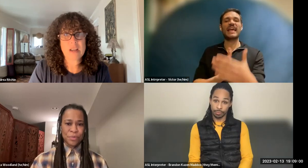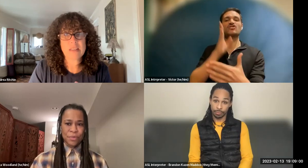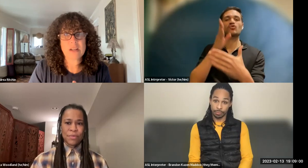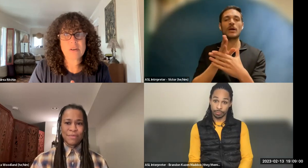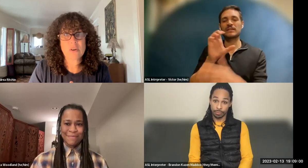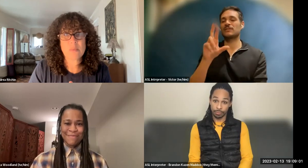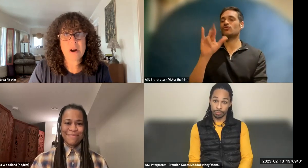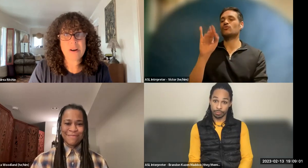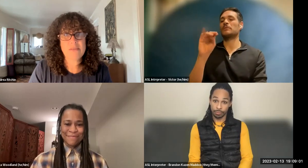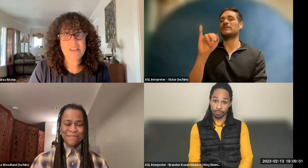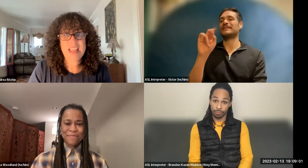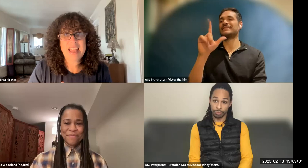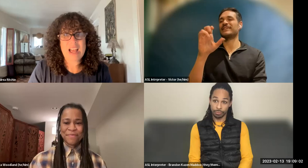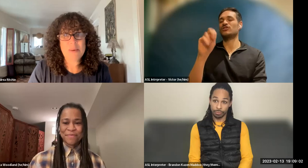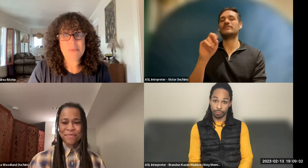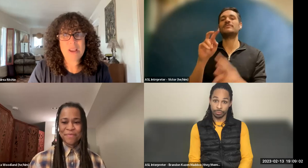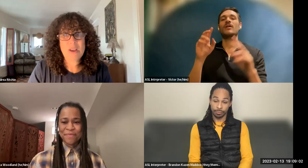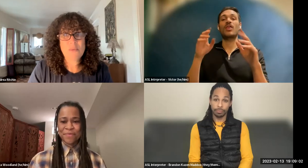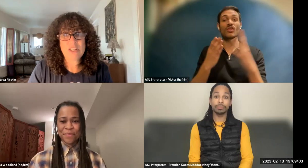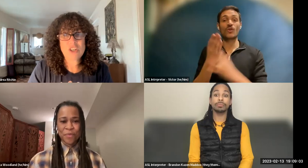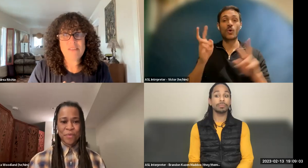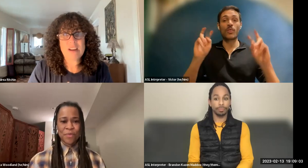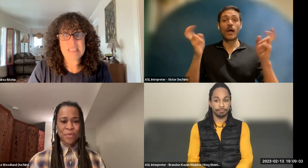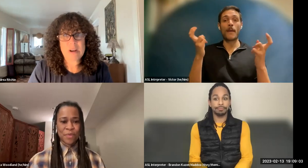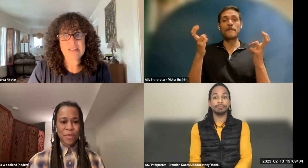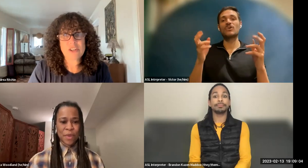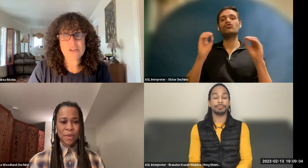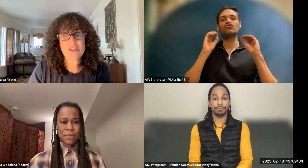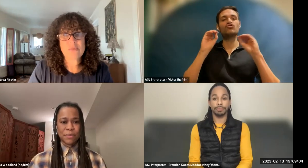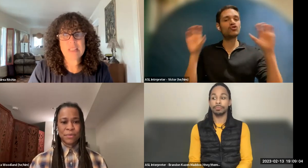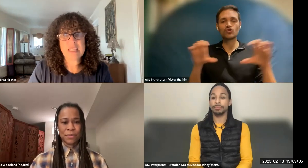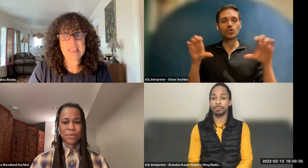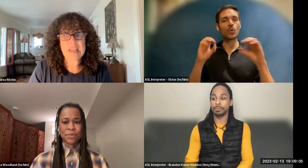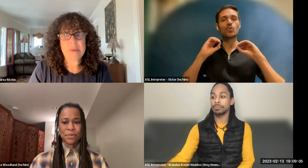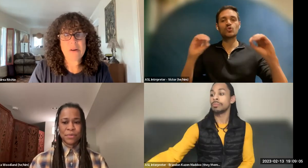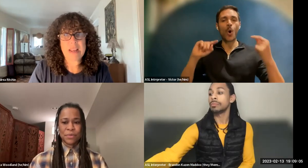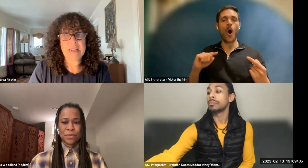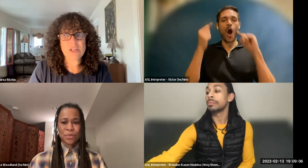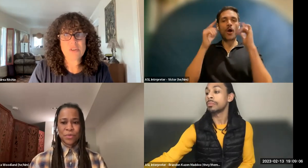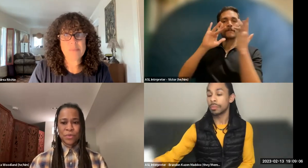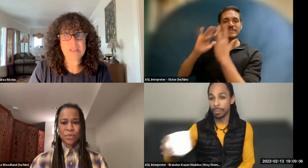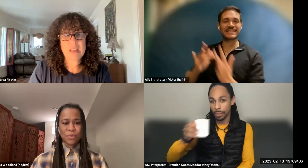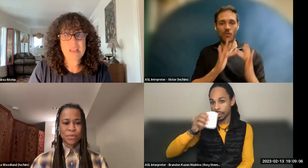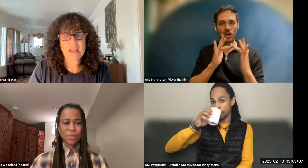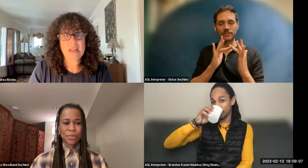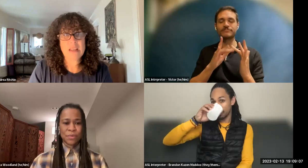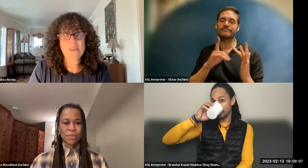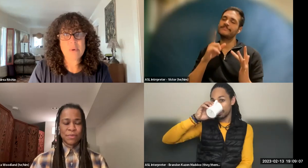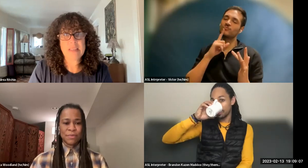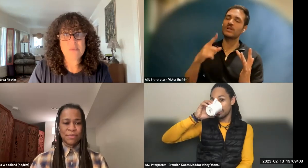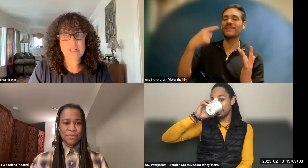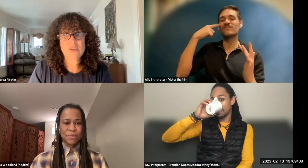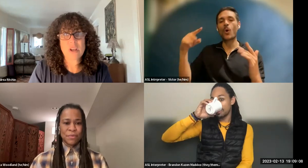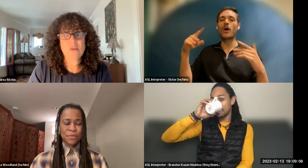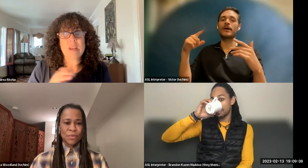which Erica is a critical part of, which invites practitioners to really think about and interrupt